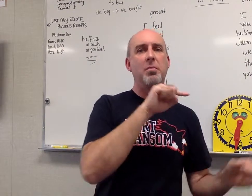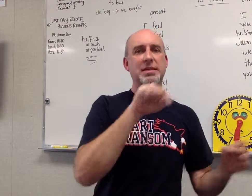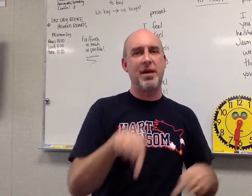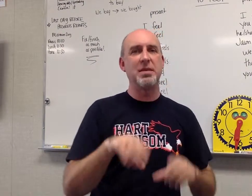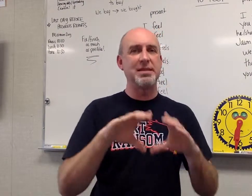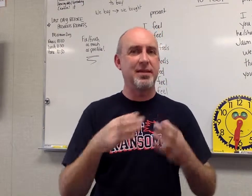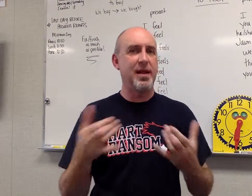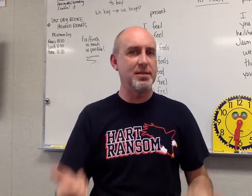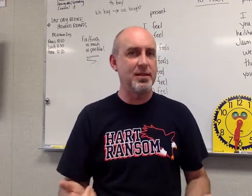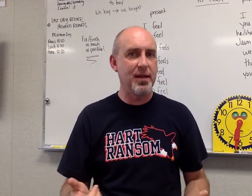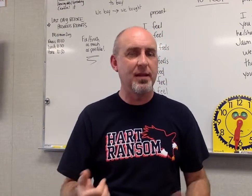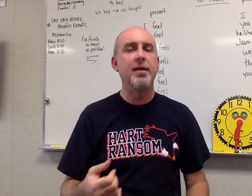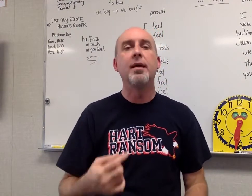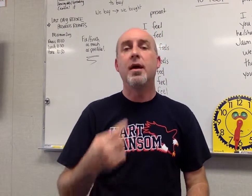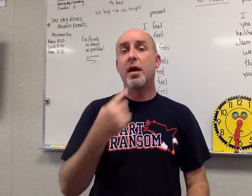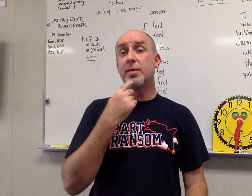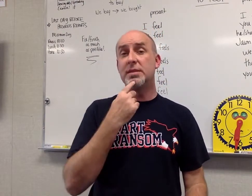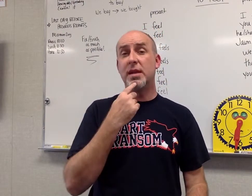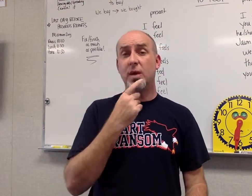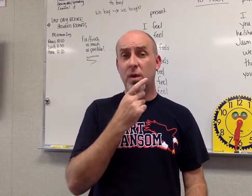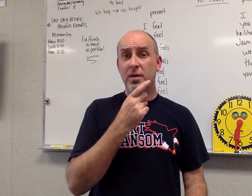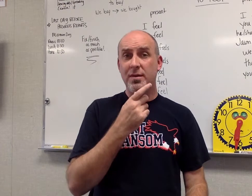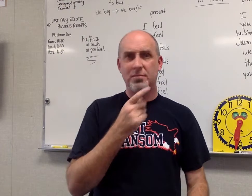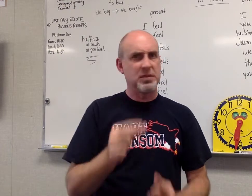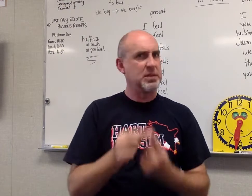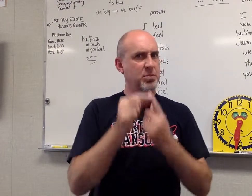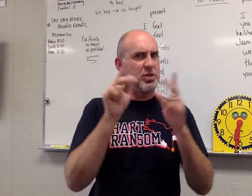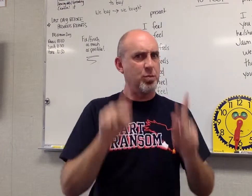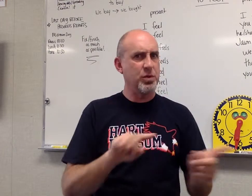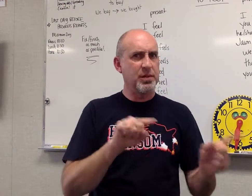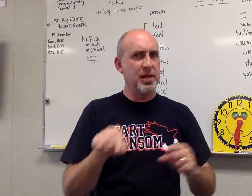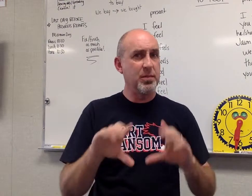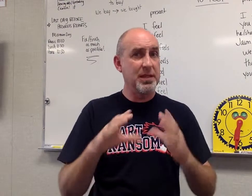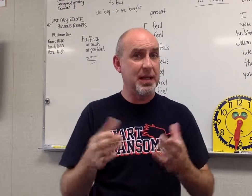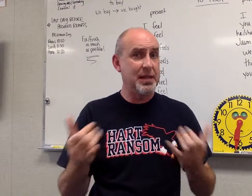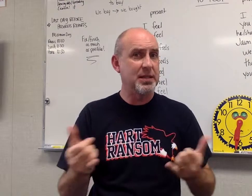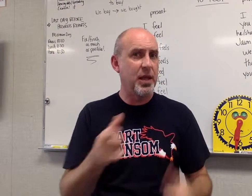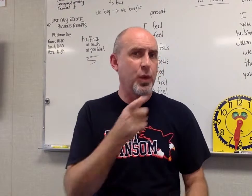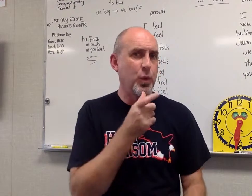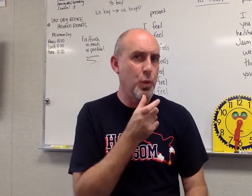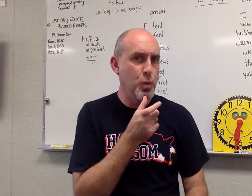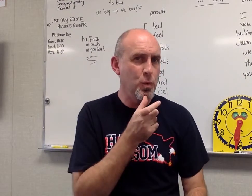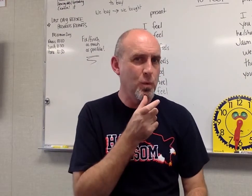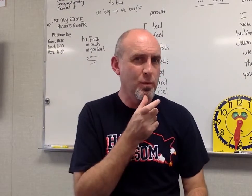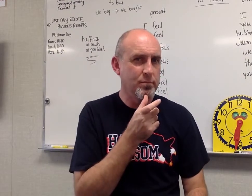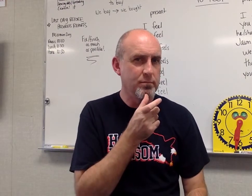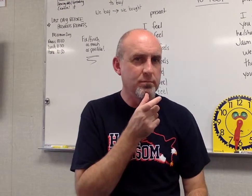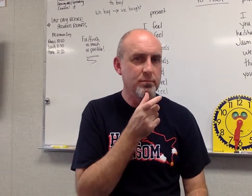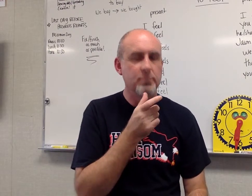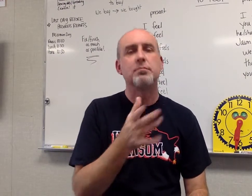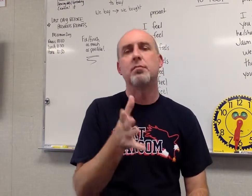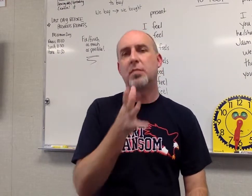is coming to class today, I would say, special person coming to class today, who? My